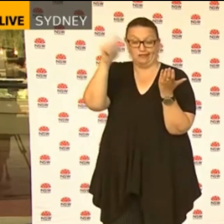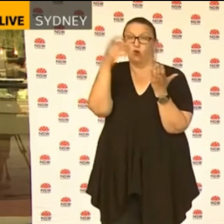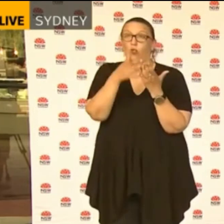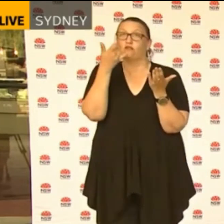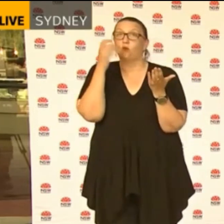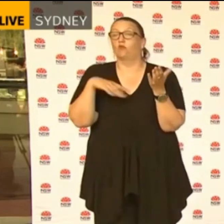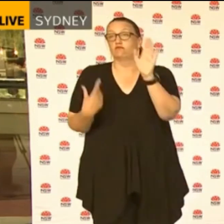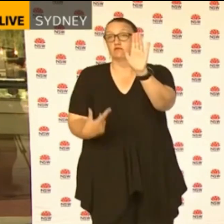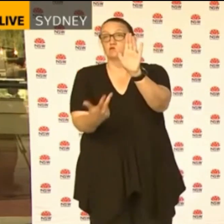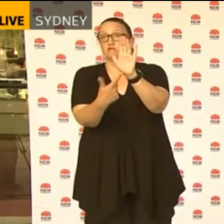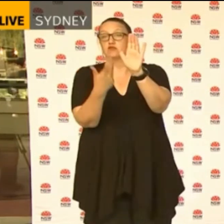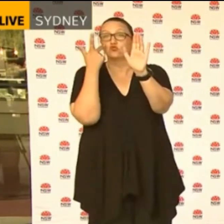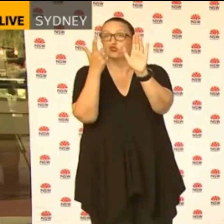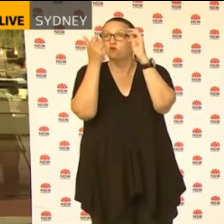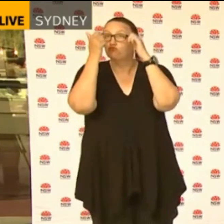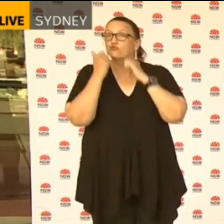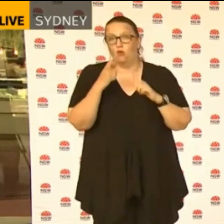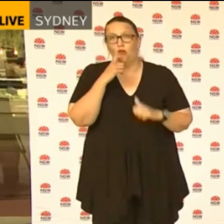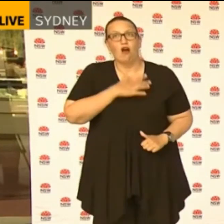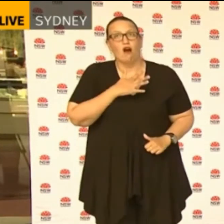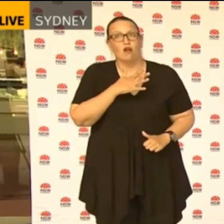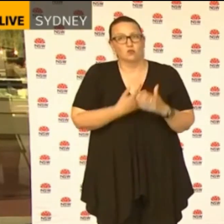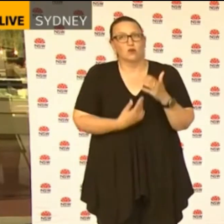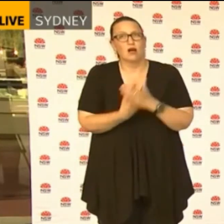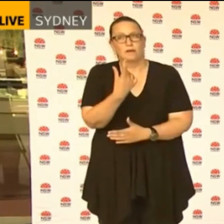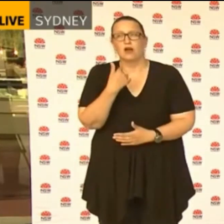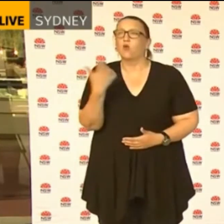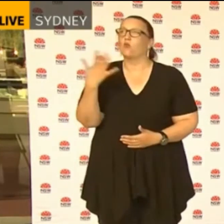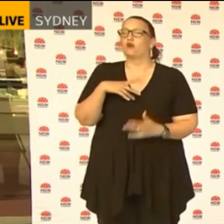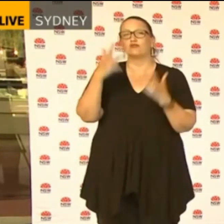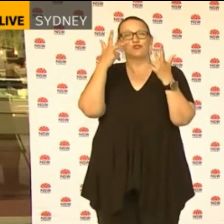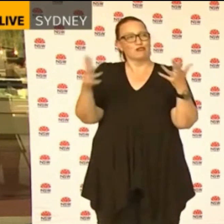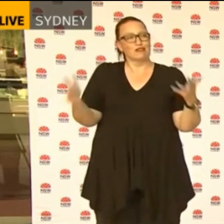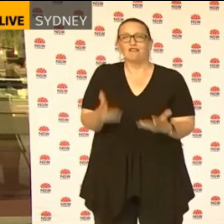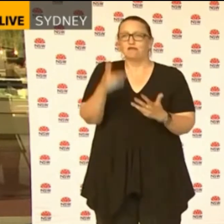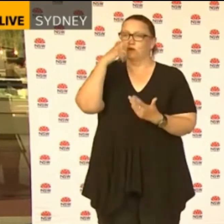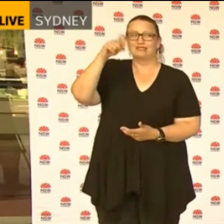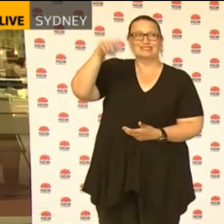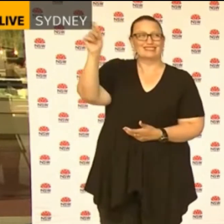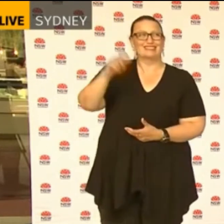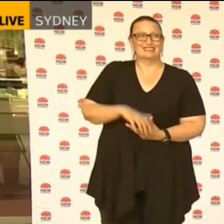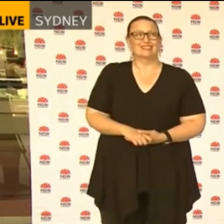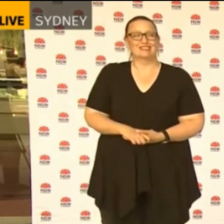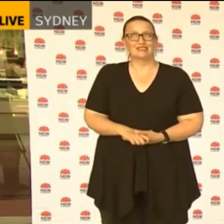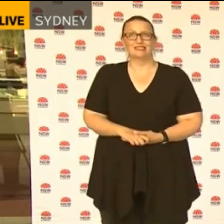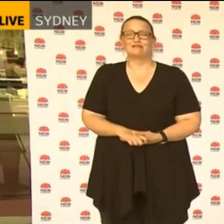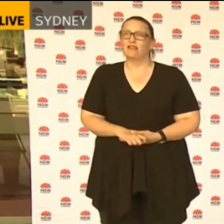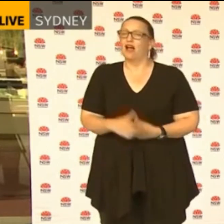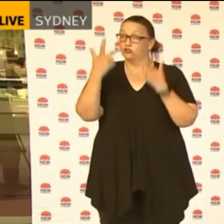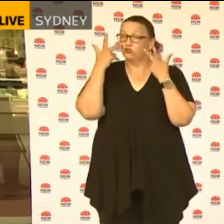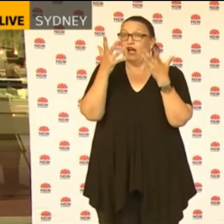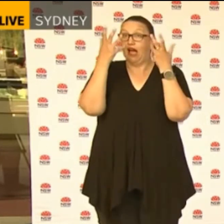take the vaccine, and that's the path that I would like us to take, to have positive ways in which we can identify that people have the